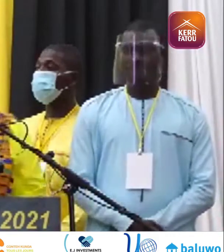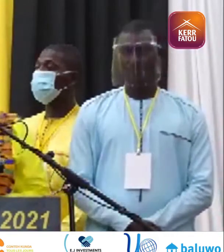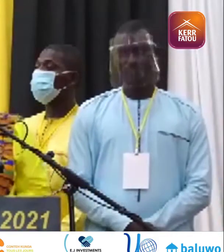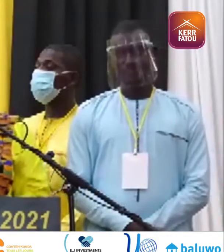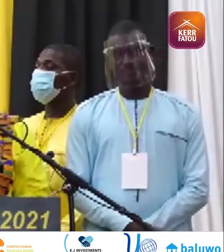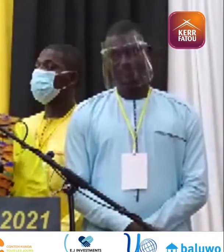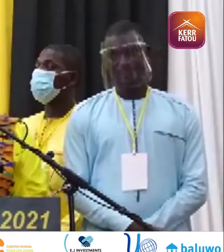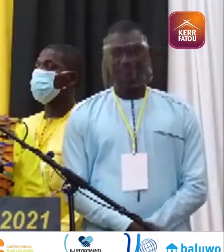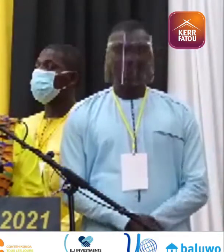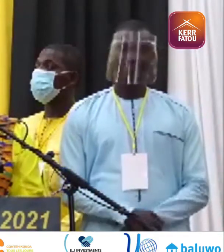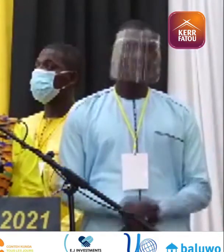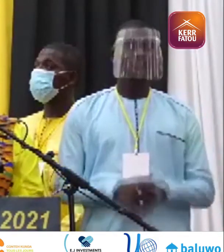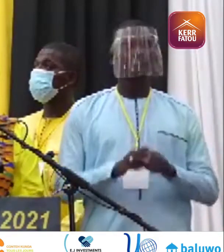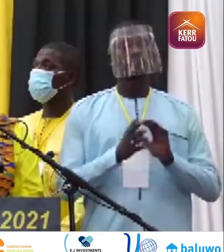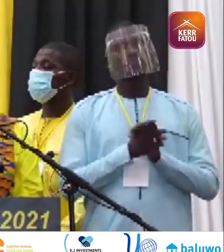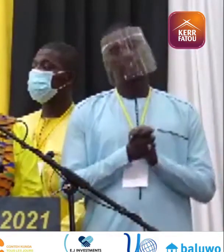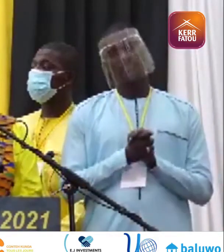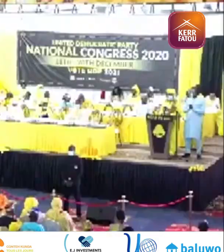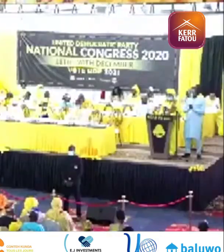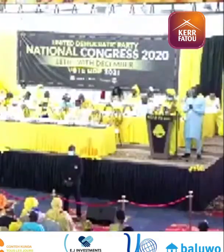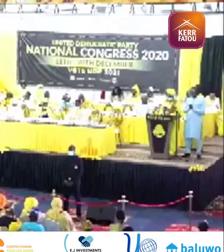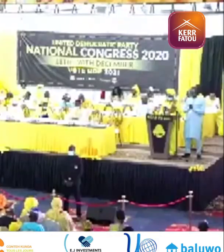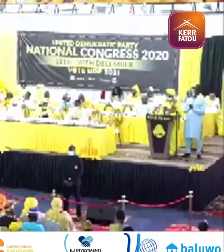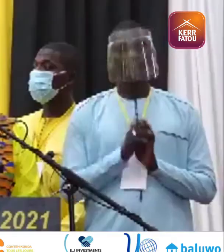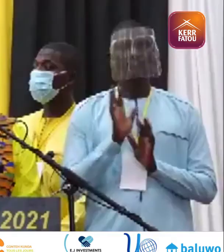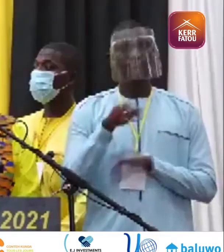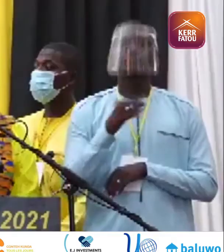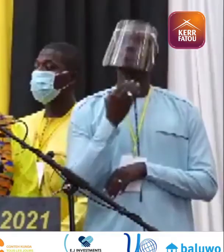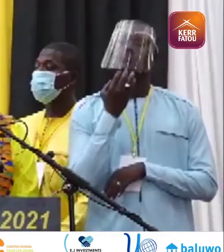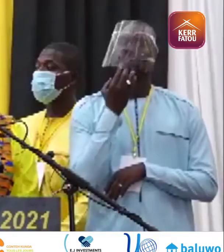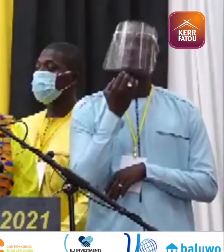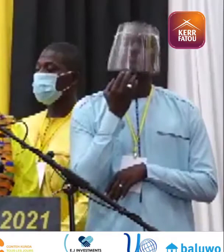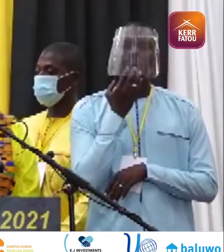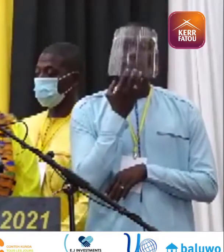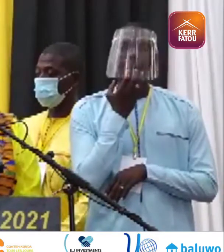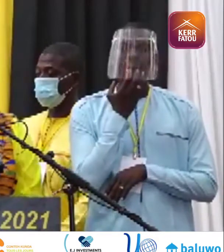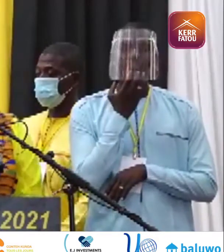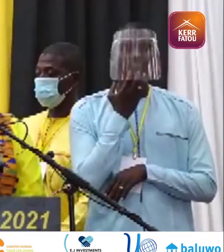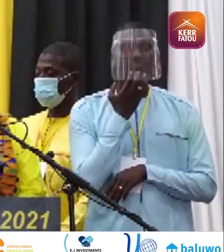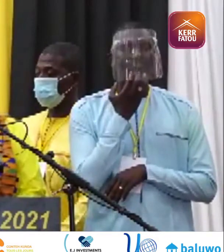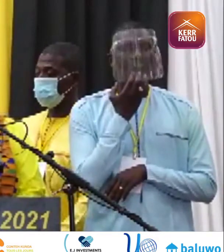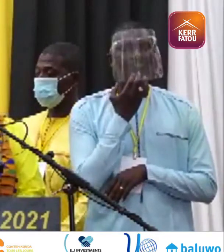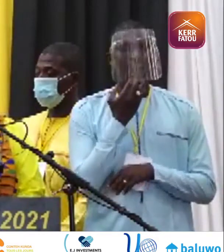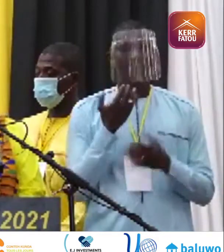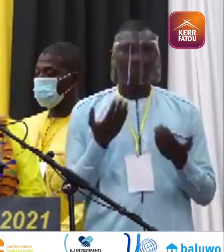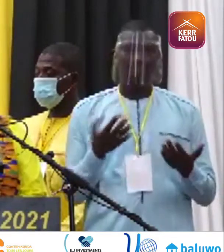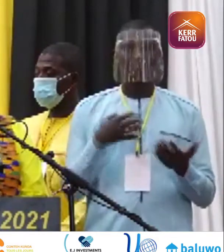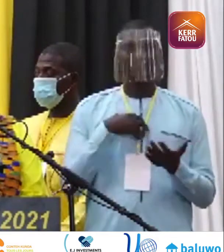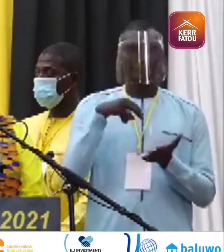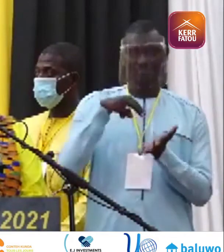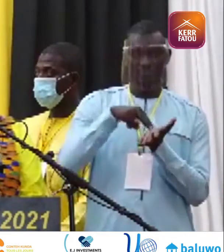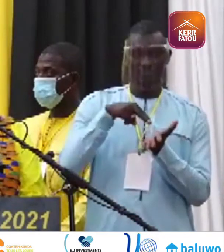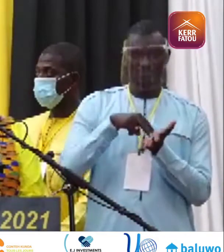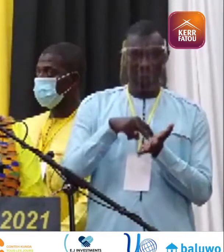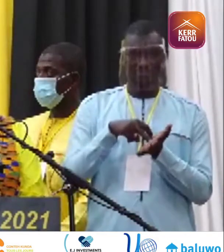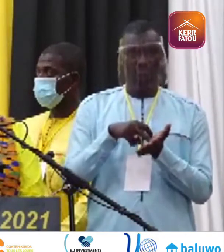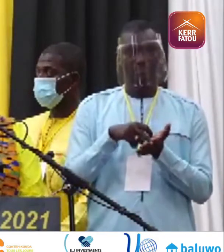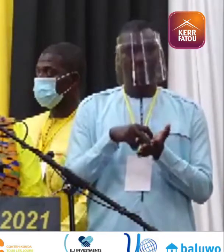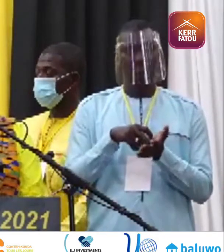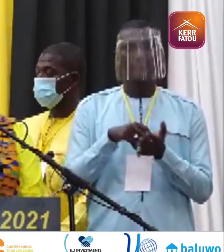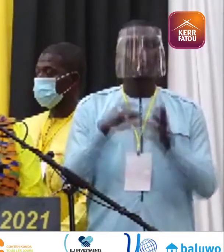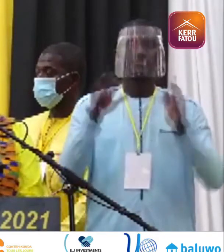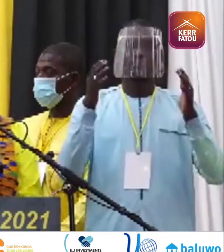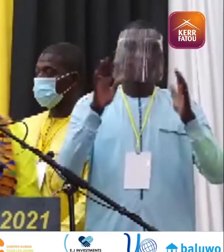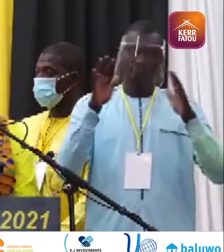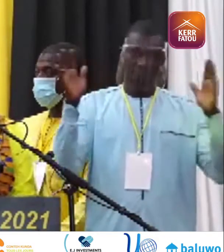Ladies and gentlemen, my apologies. I want us all to stand up and give a huge round